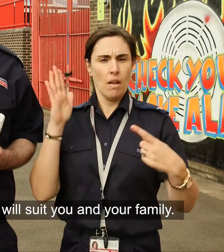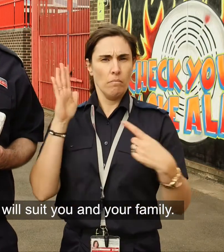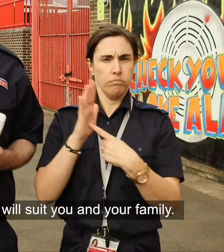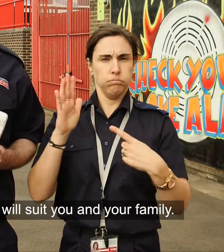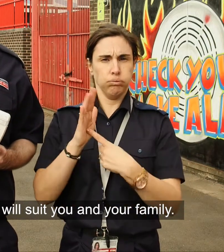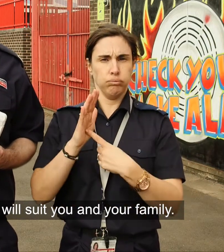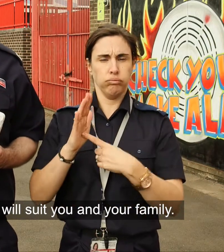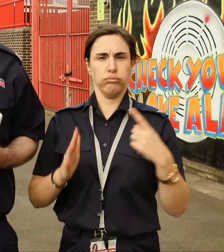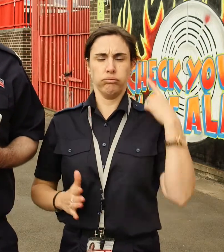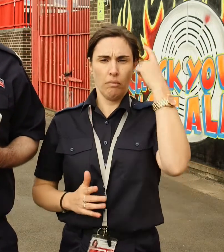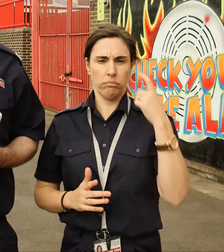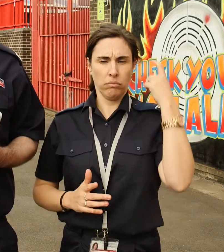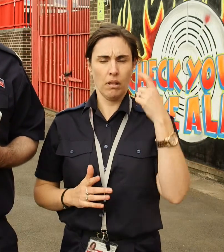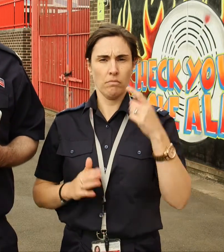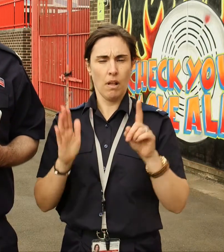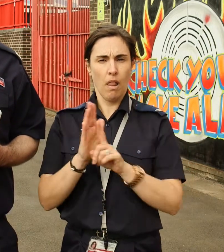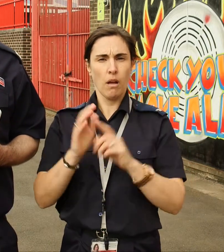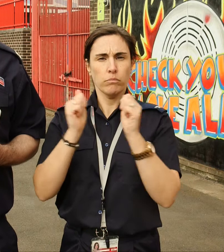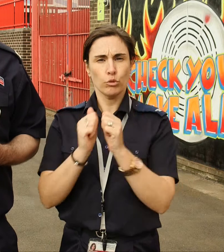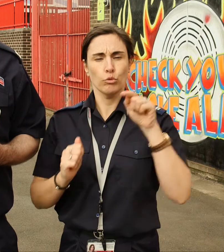you and your family.